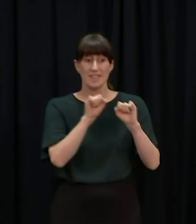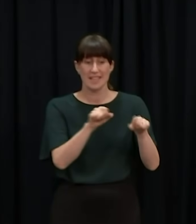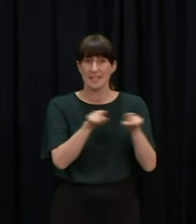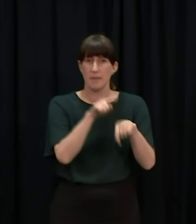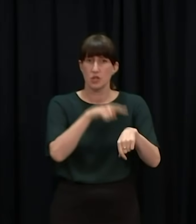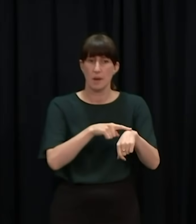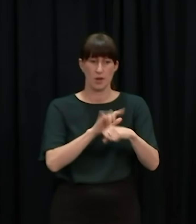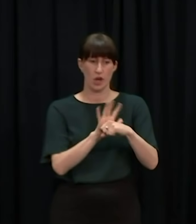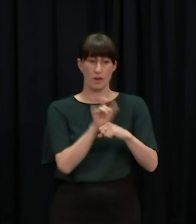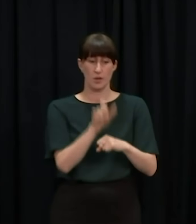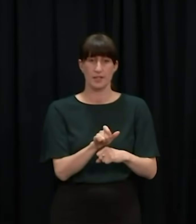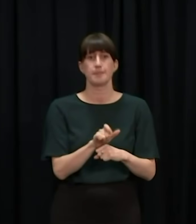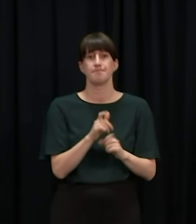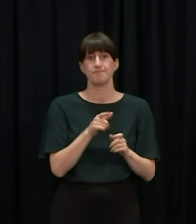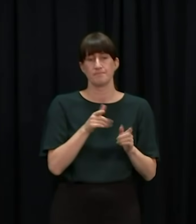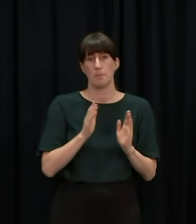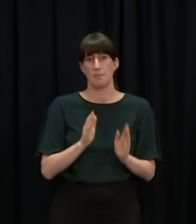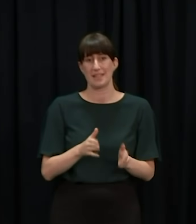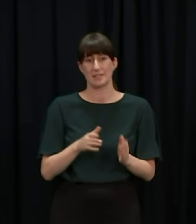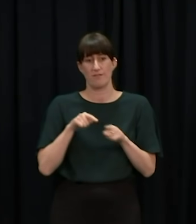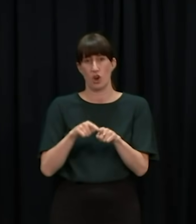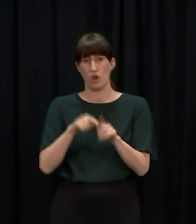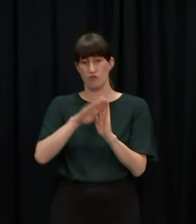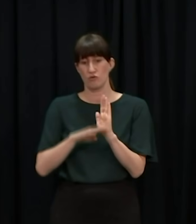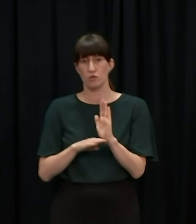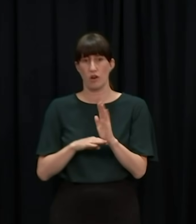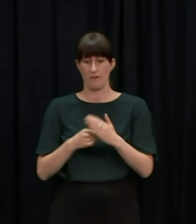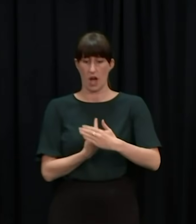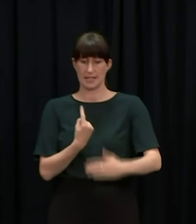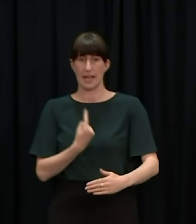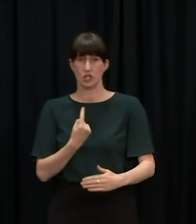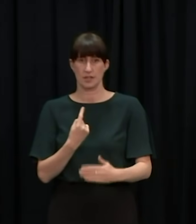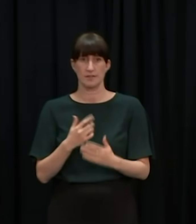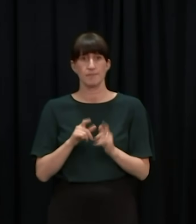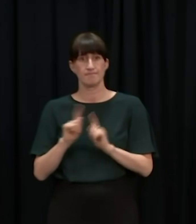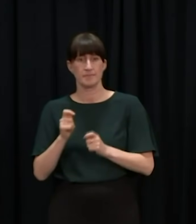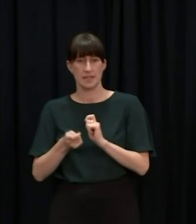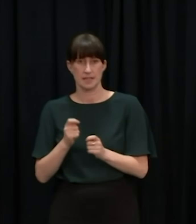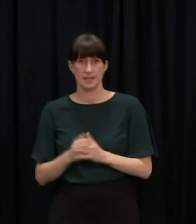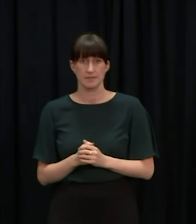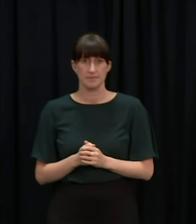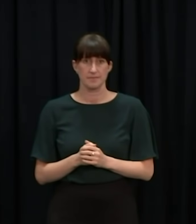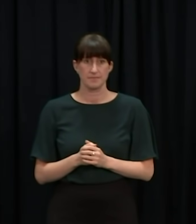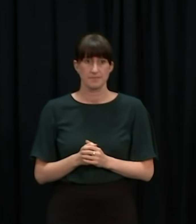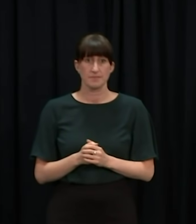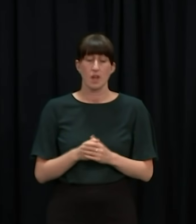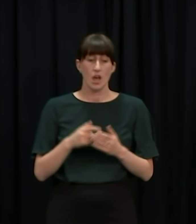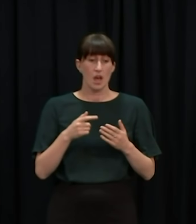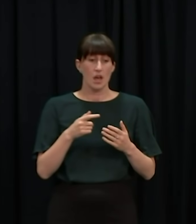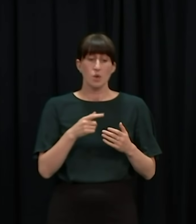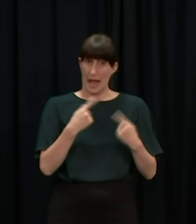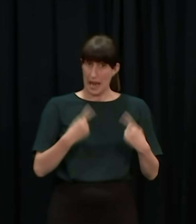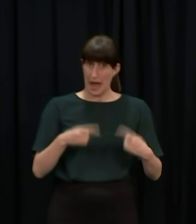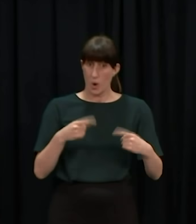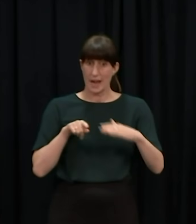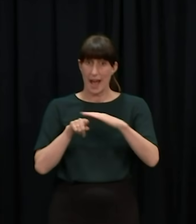specific self-isolation requirements. You can leave your place of residence if you are covered by a Section 70 notice to access